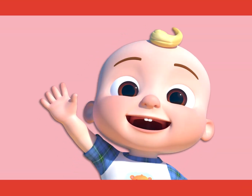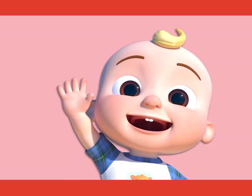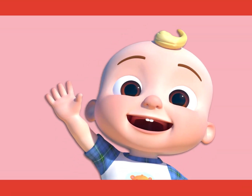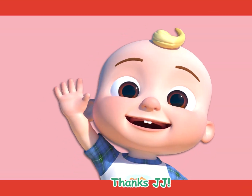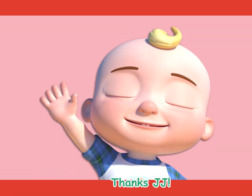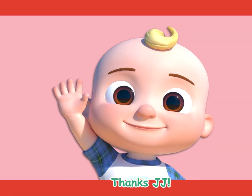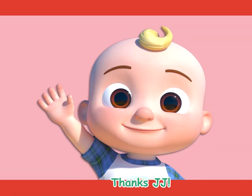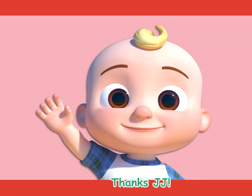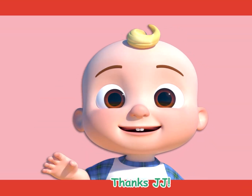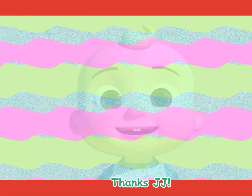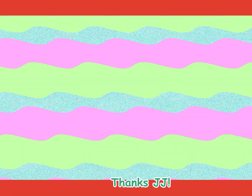Thanks, JJ.